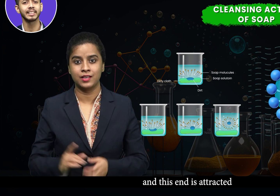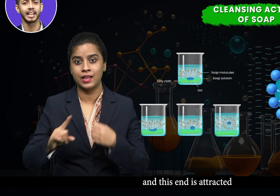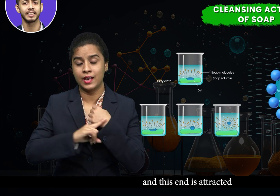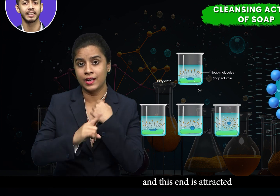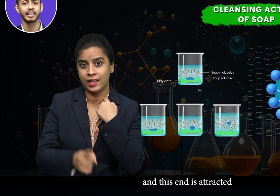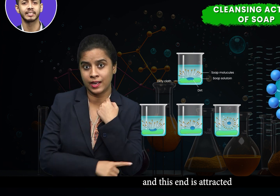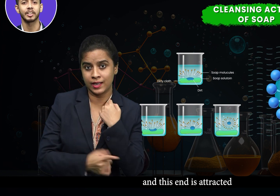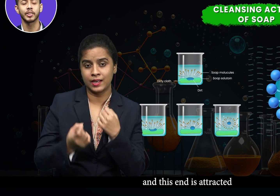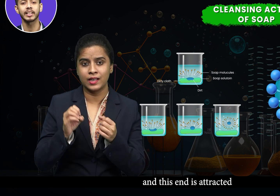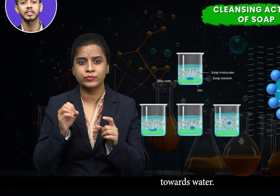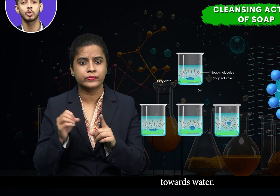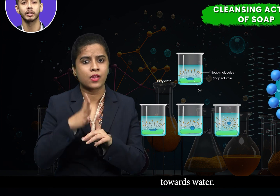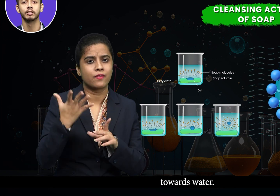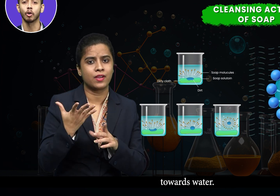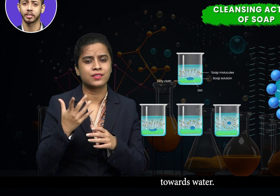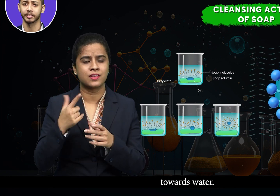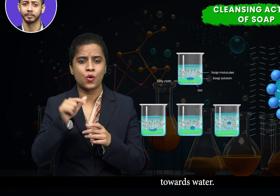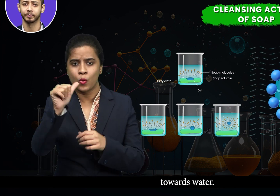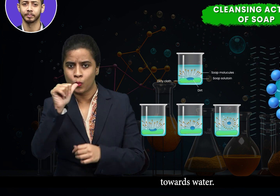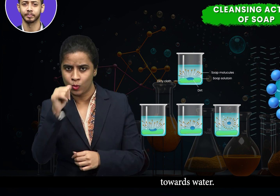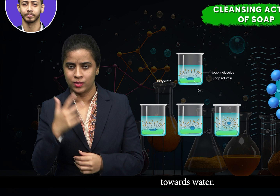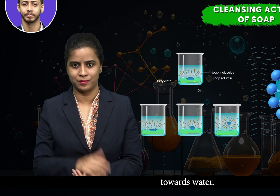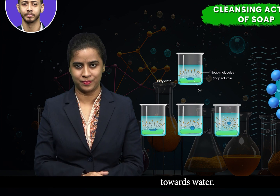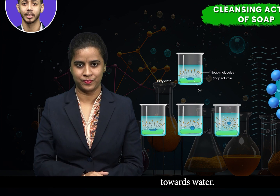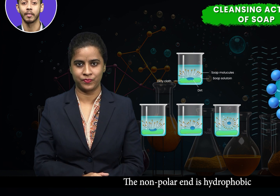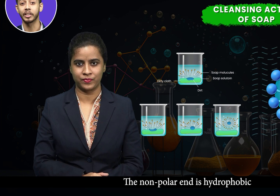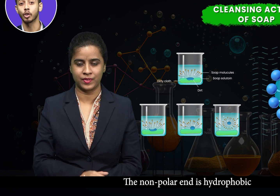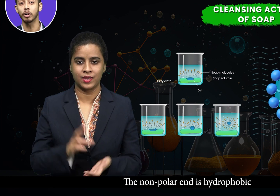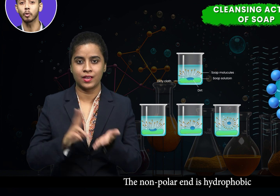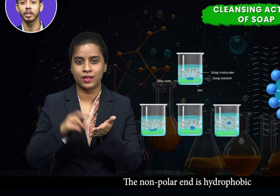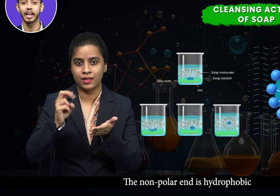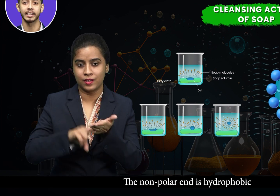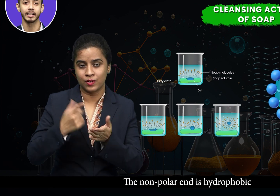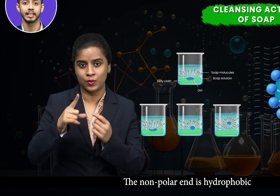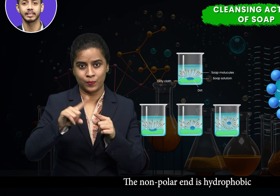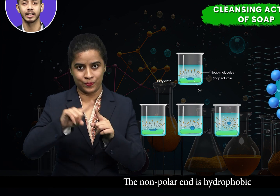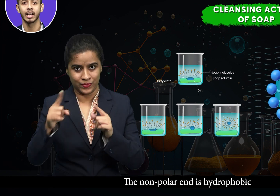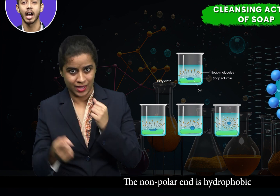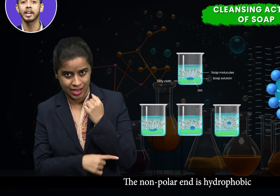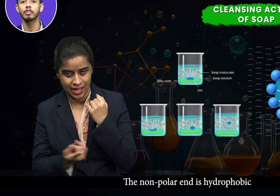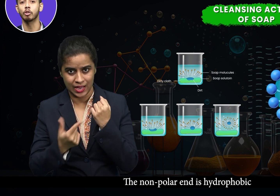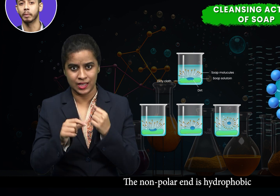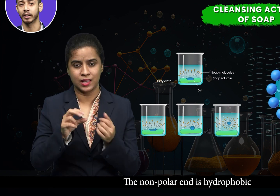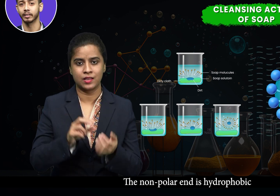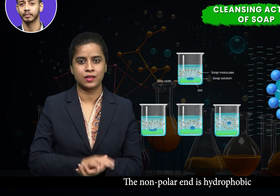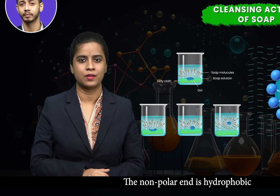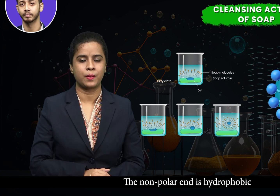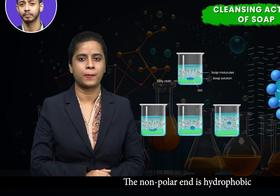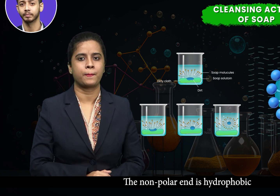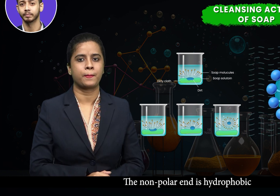and this end is attracted towards water. The non-polar end is